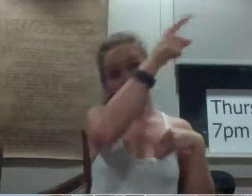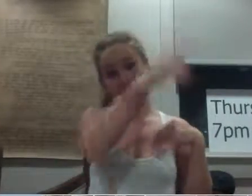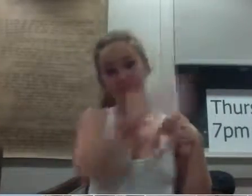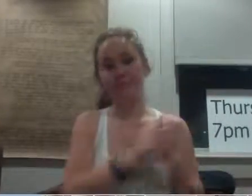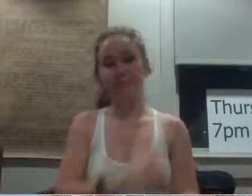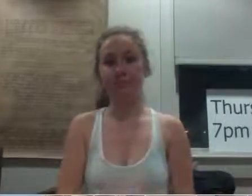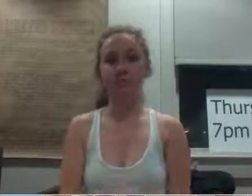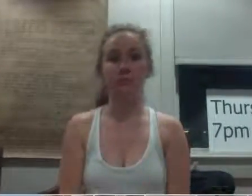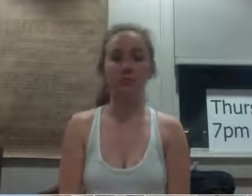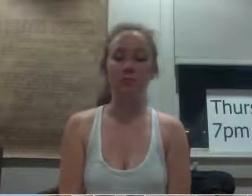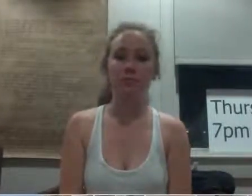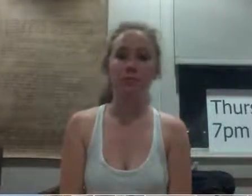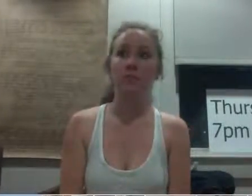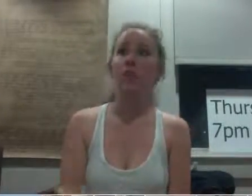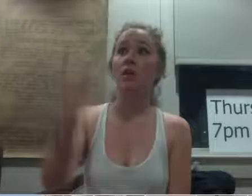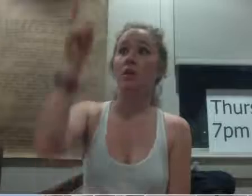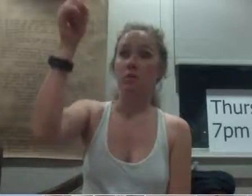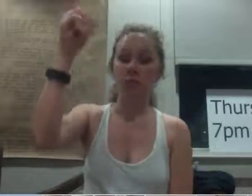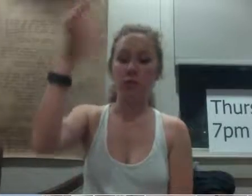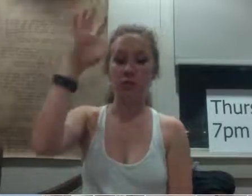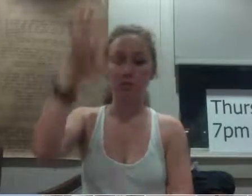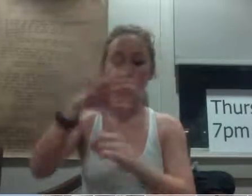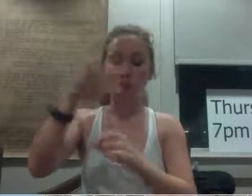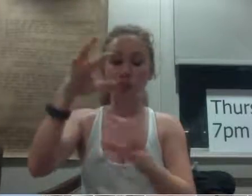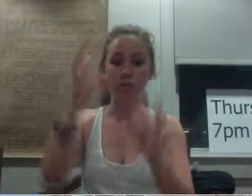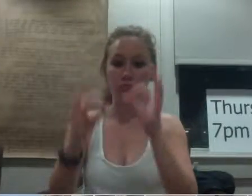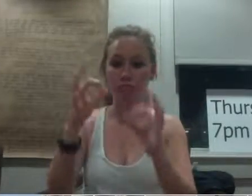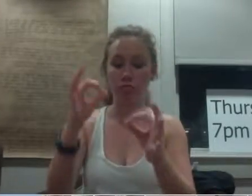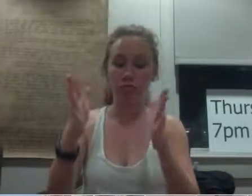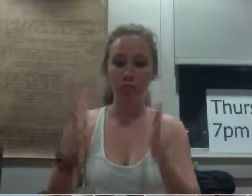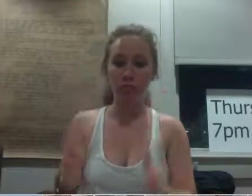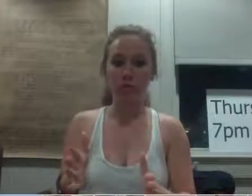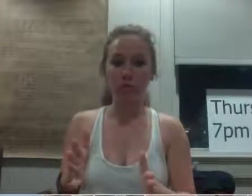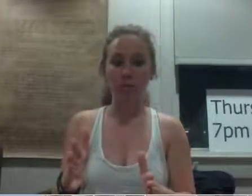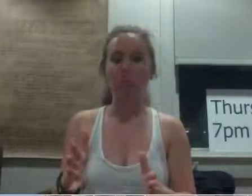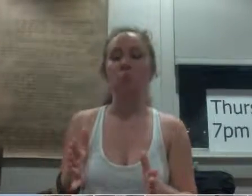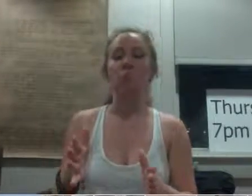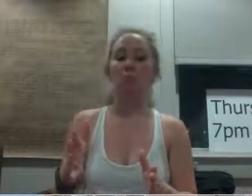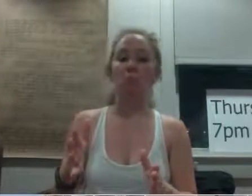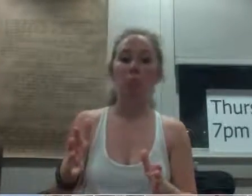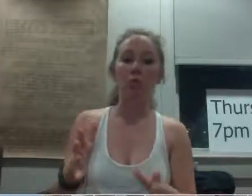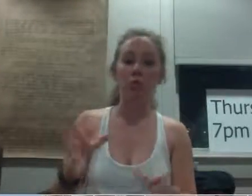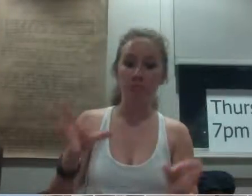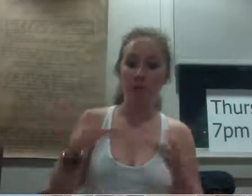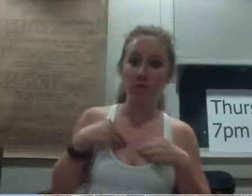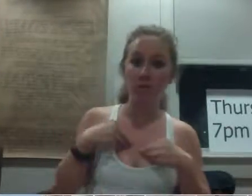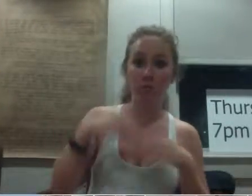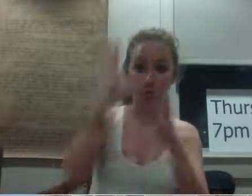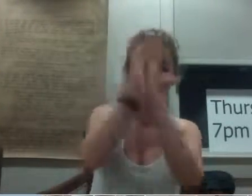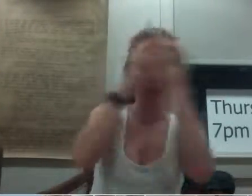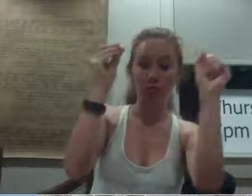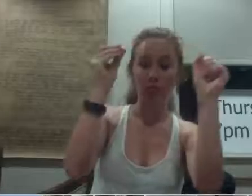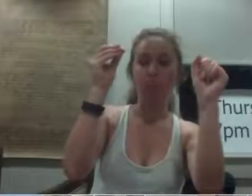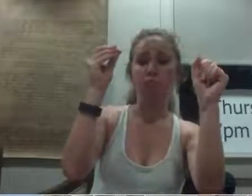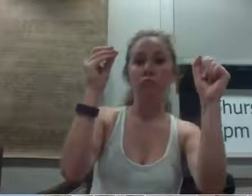accepted by the legislative branch, and the judicial judges must be